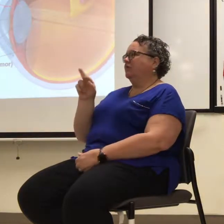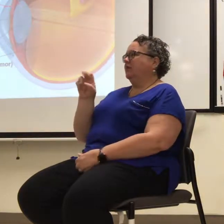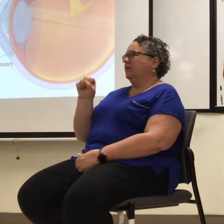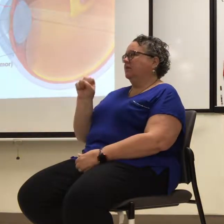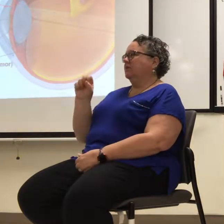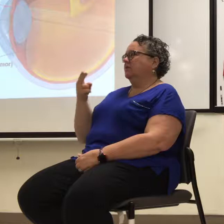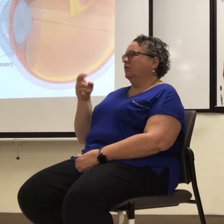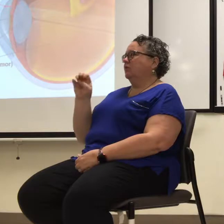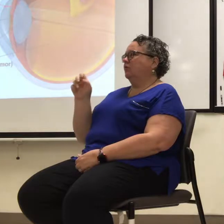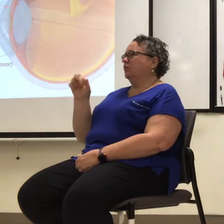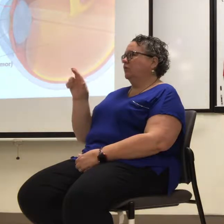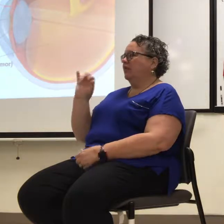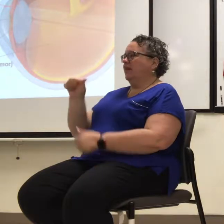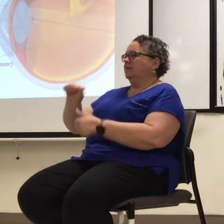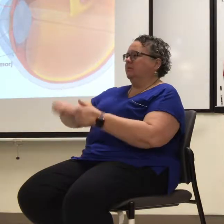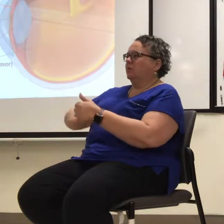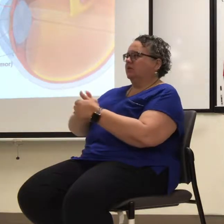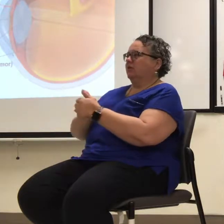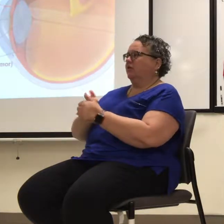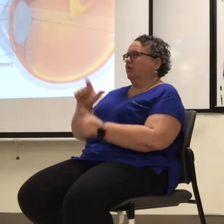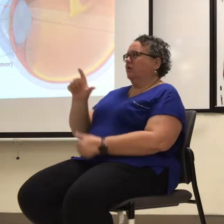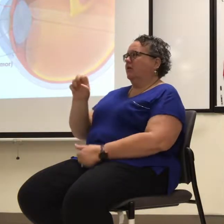lens.